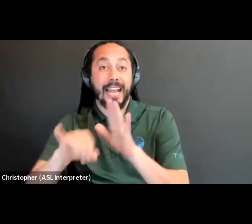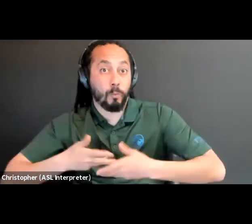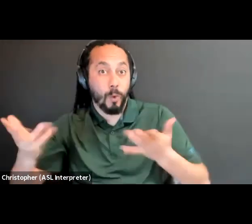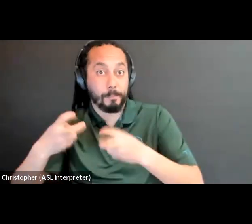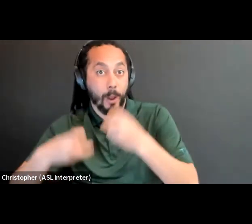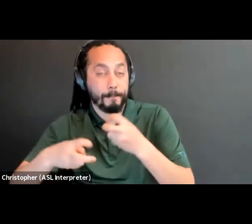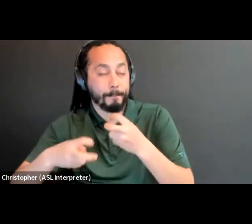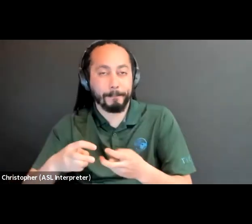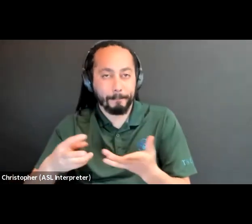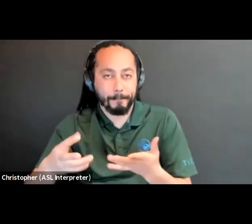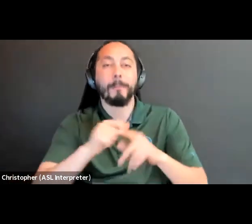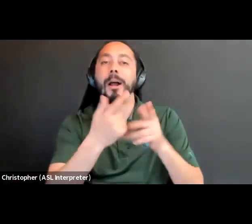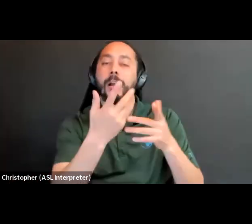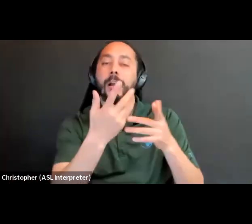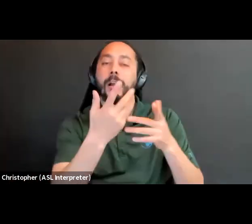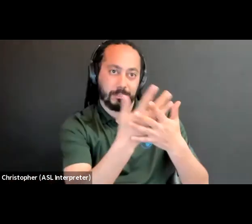find out